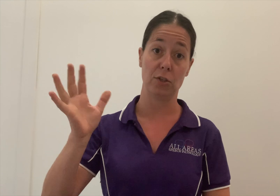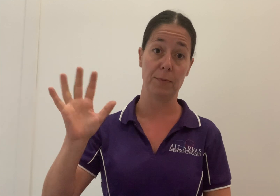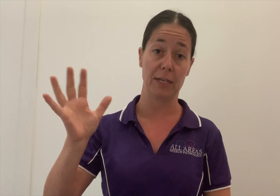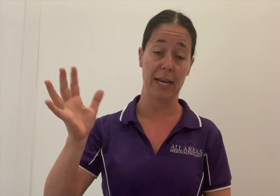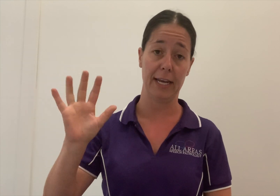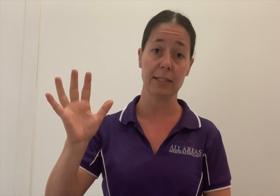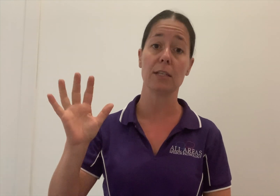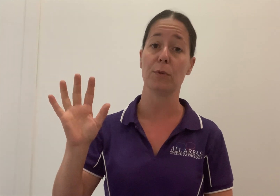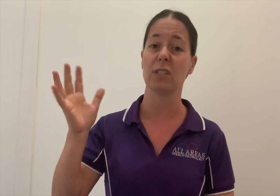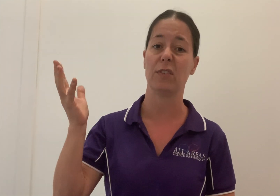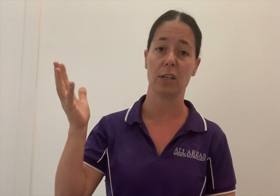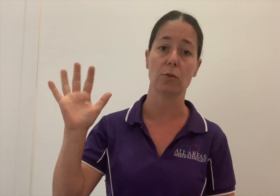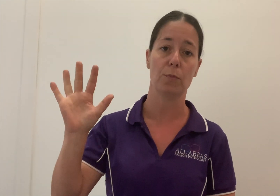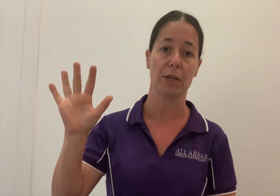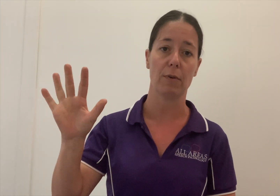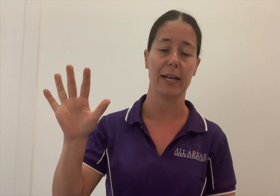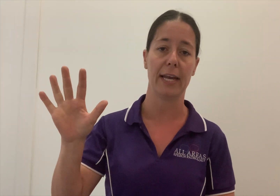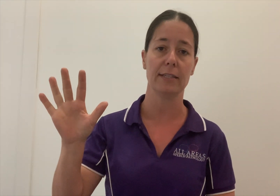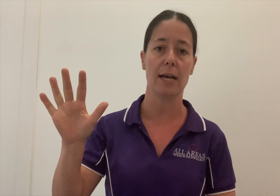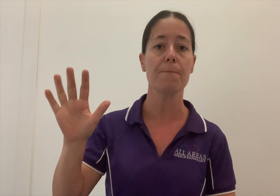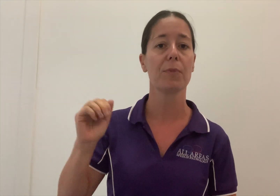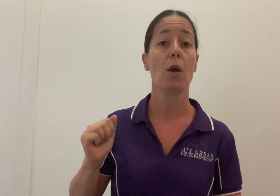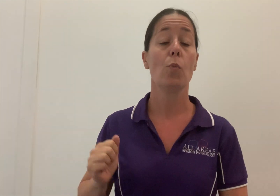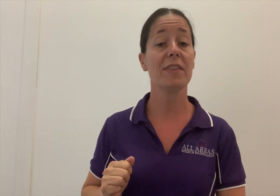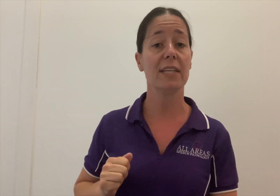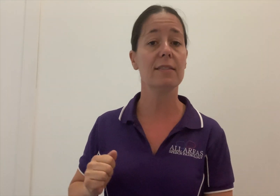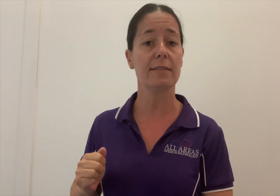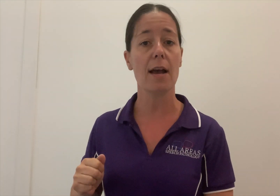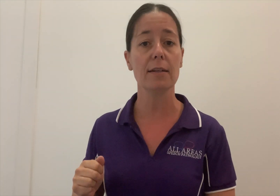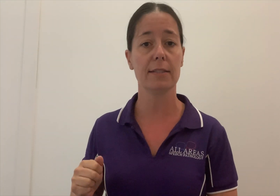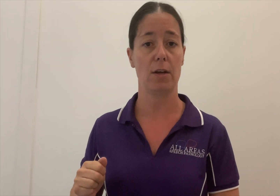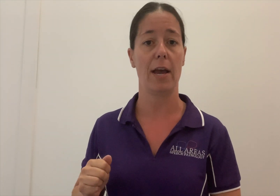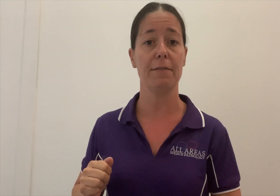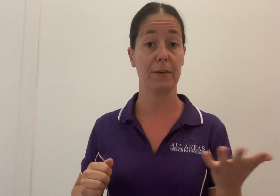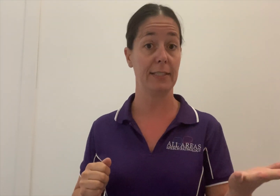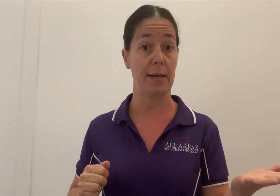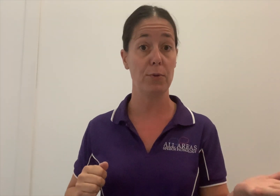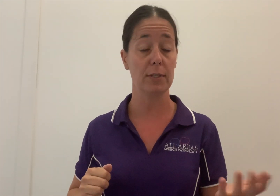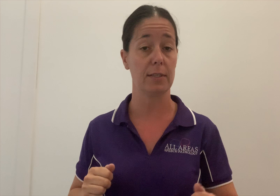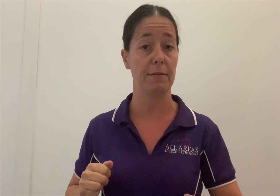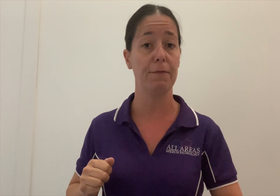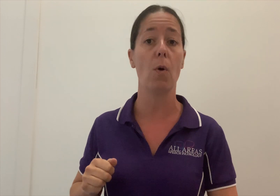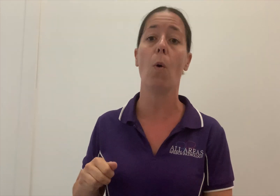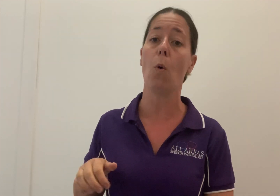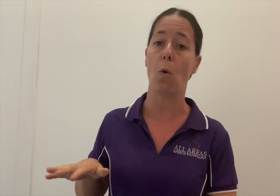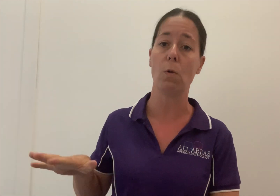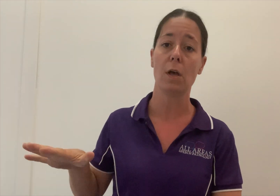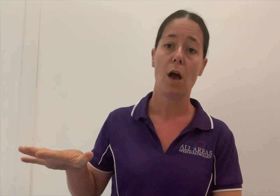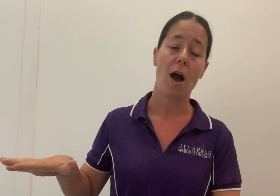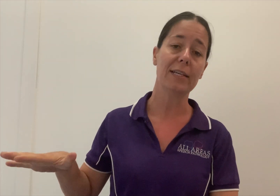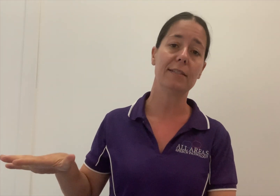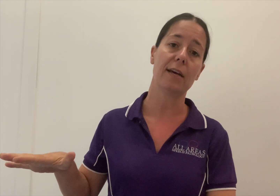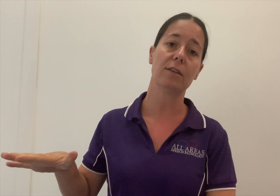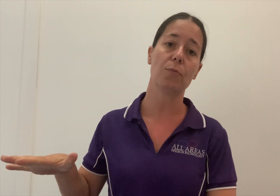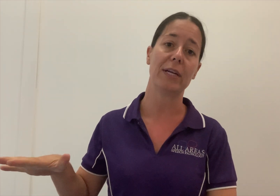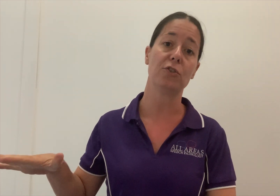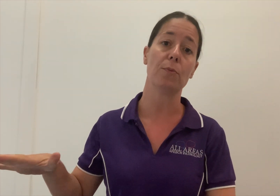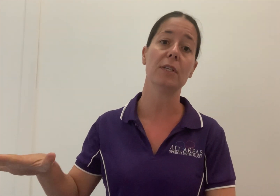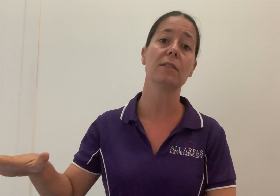dominant hand, so most videos will be a right-hander. When they start a sign, for example, the sign for all, I started on my dominant